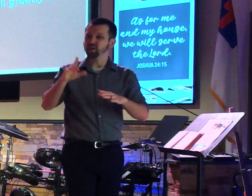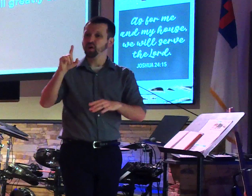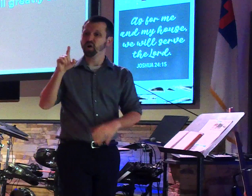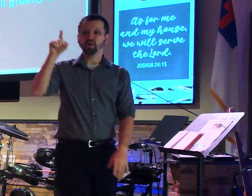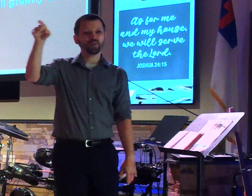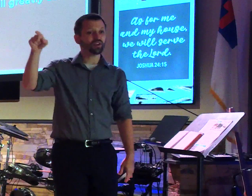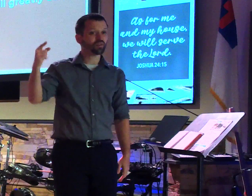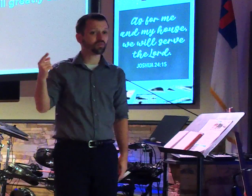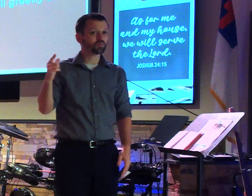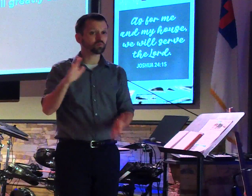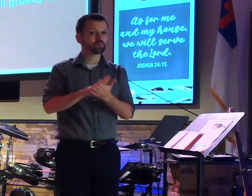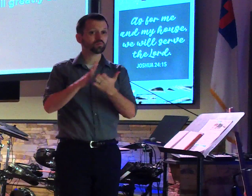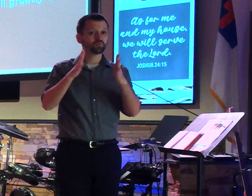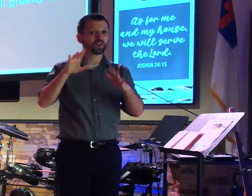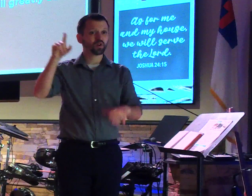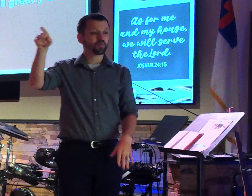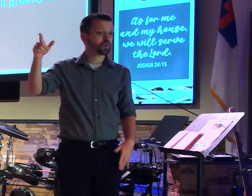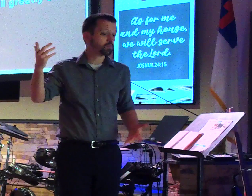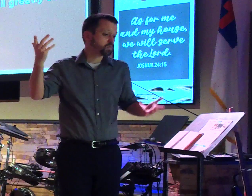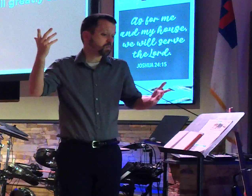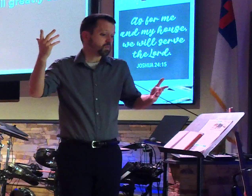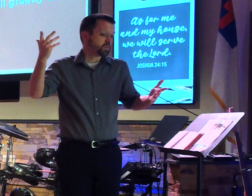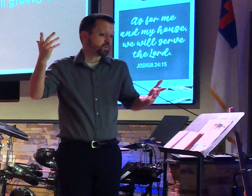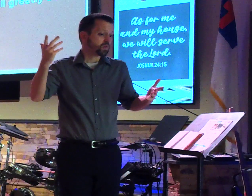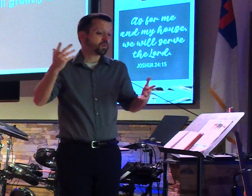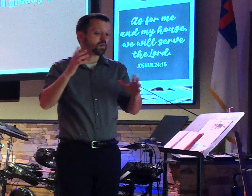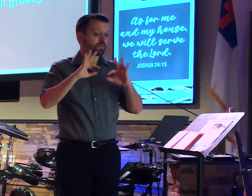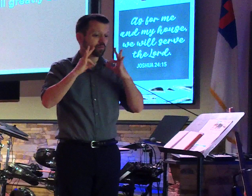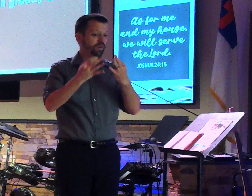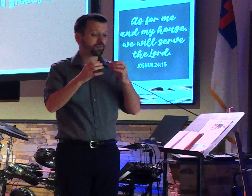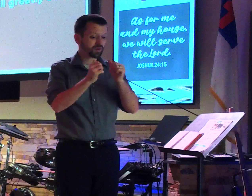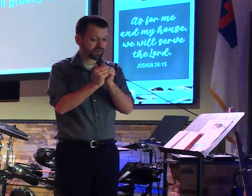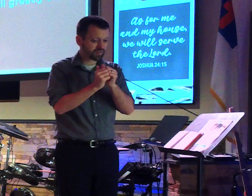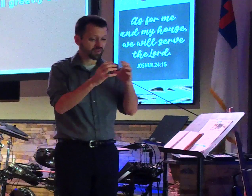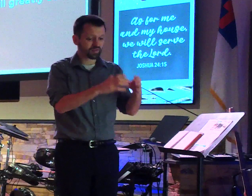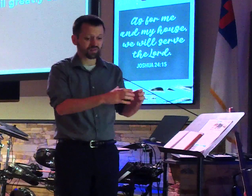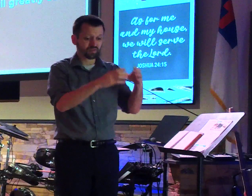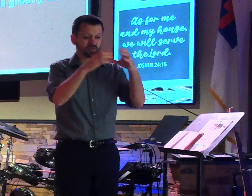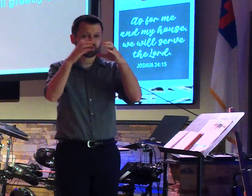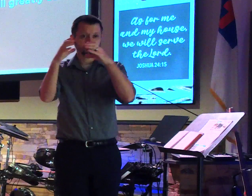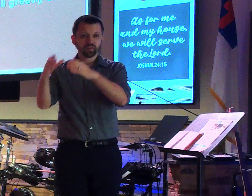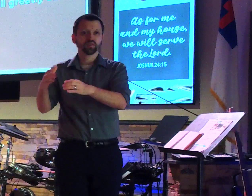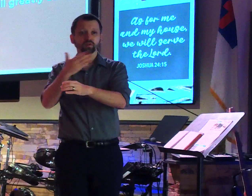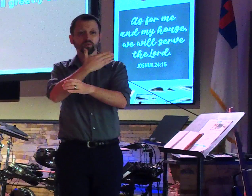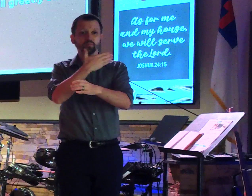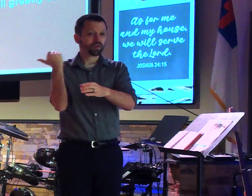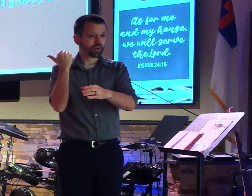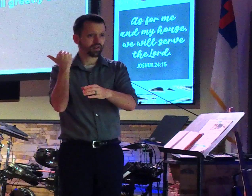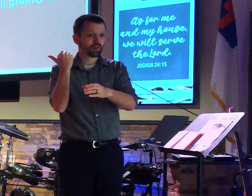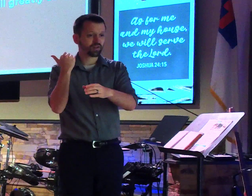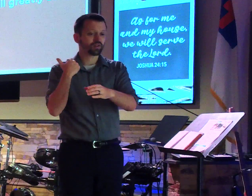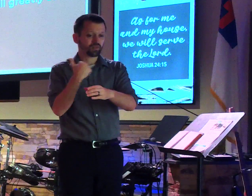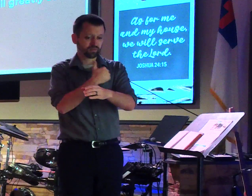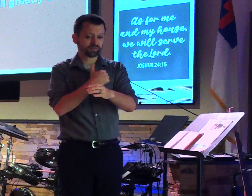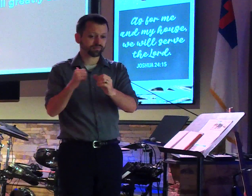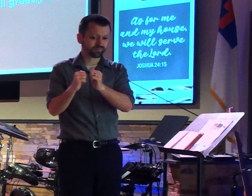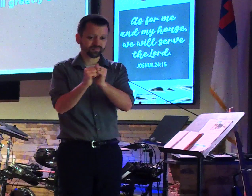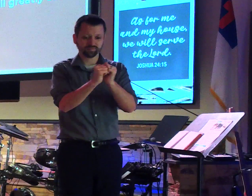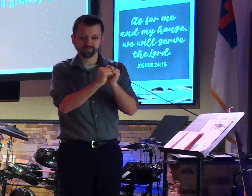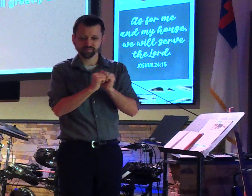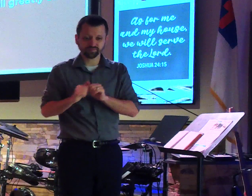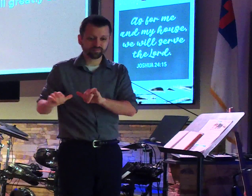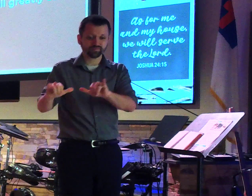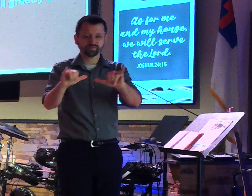because they're going to have to eventually do it anyway. We're going to keep the family together. We're going to go together so we can be together.